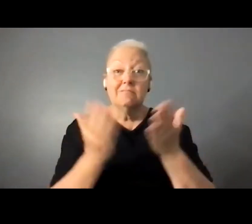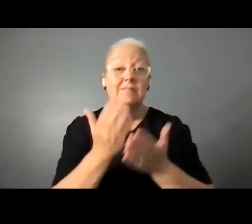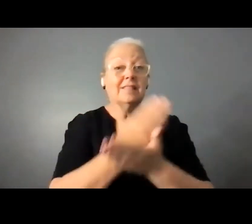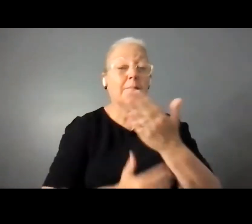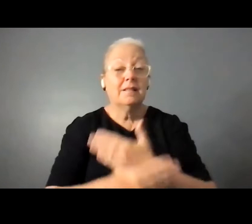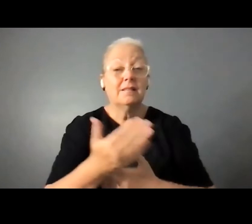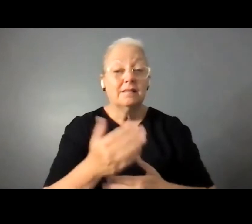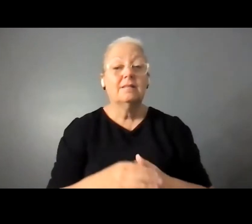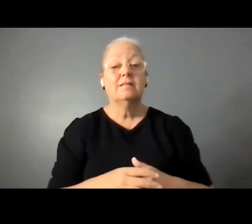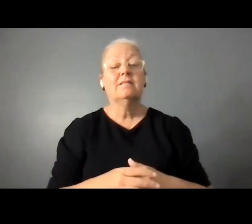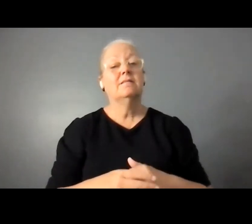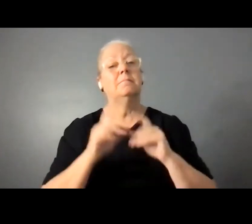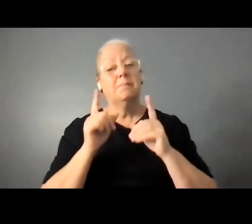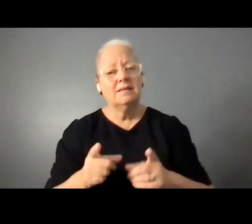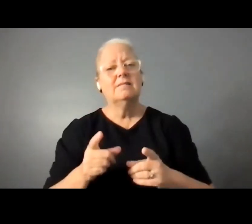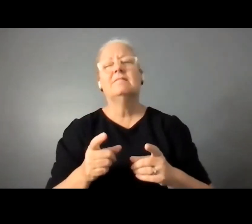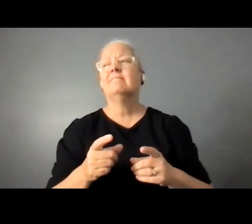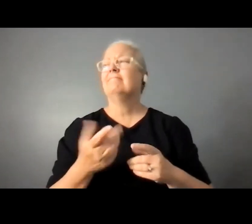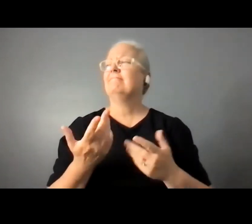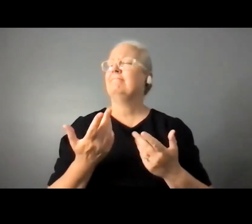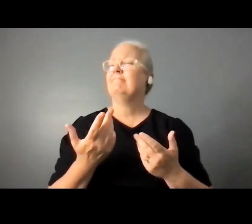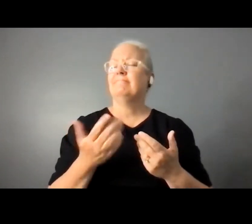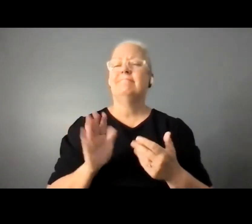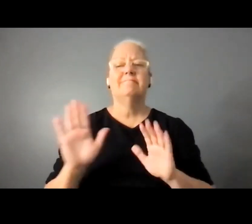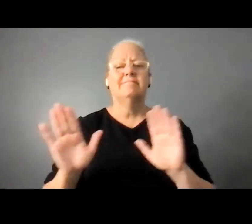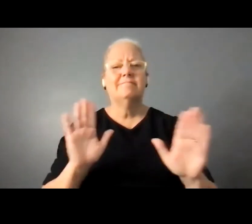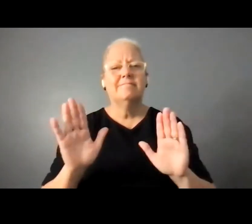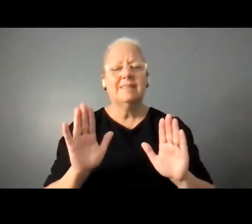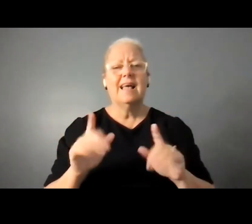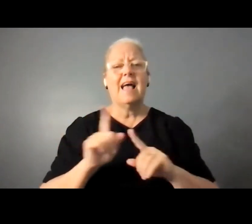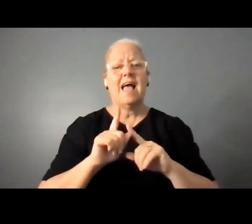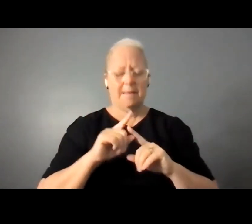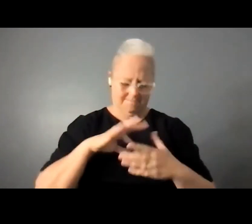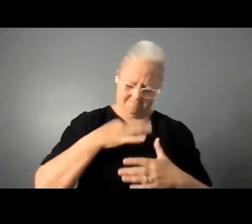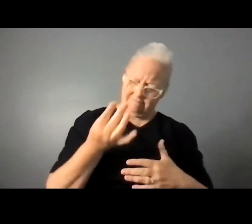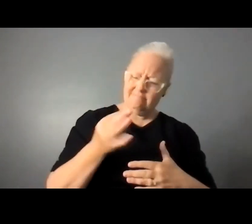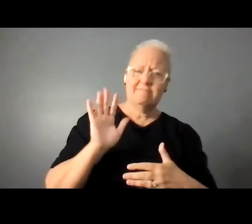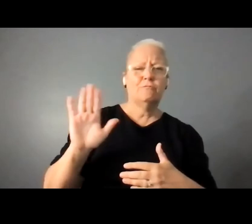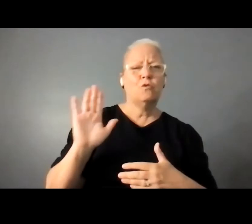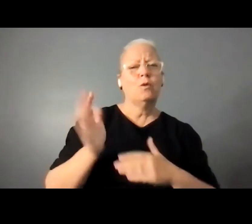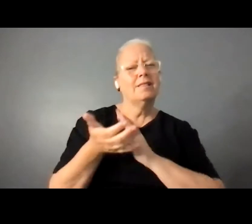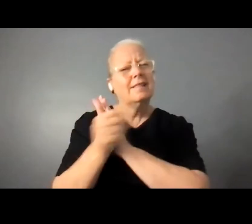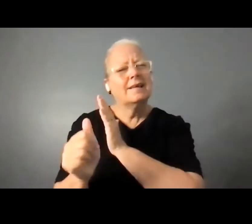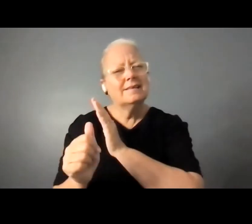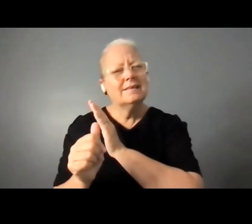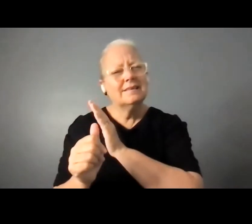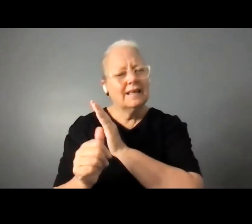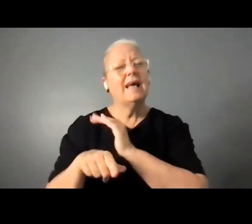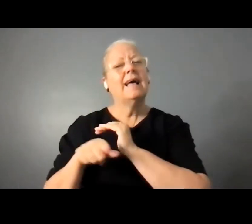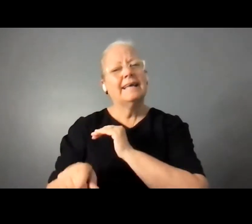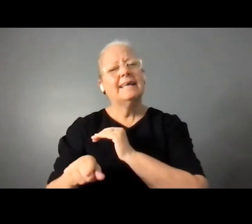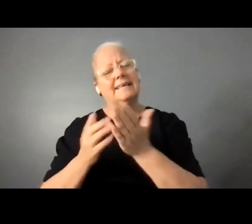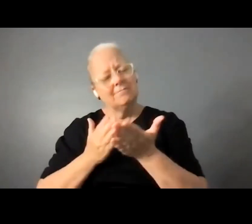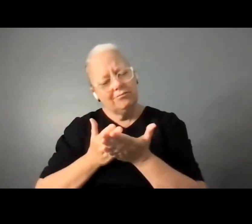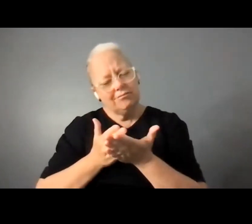on themselves to find their you know, their talent first, I think, and then pursue that and set the